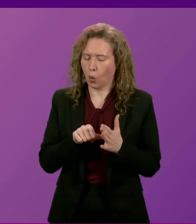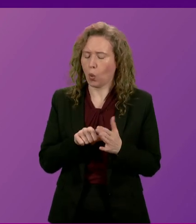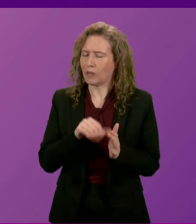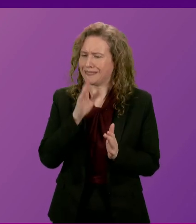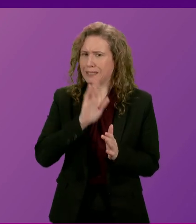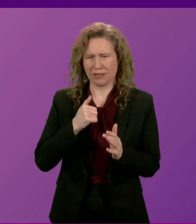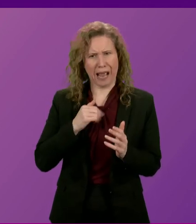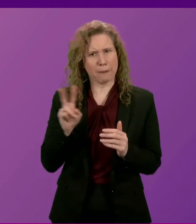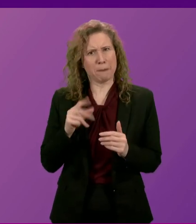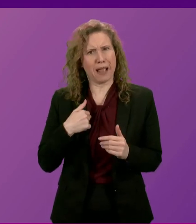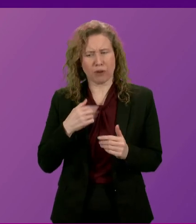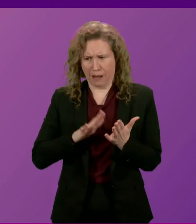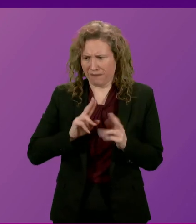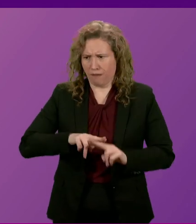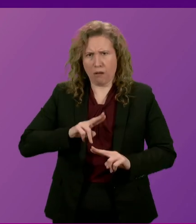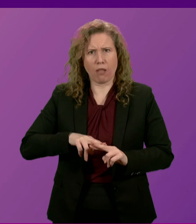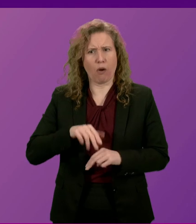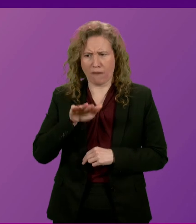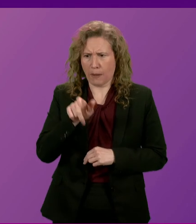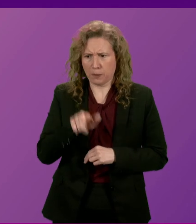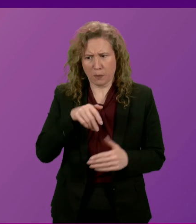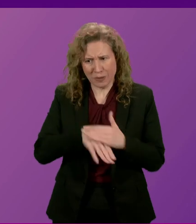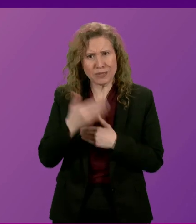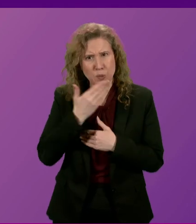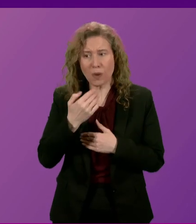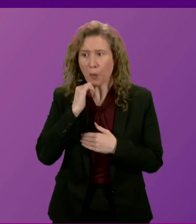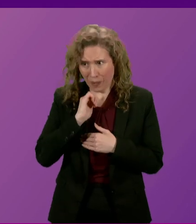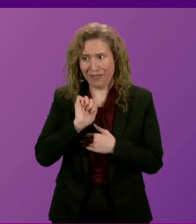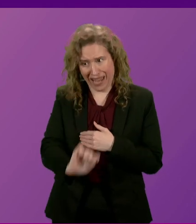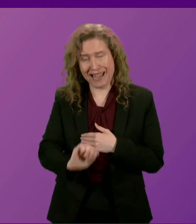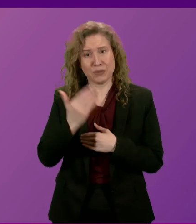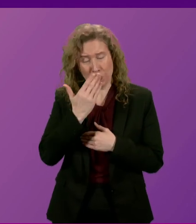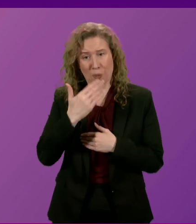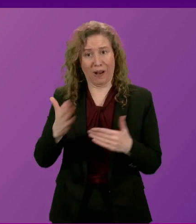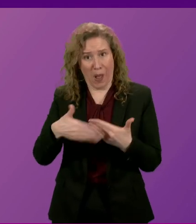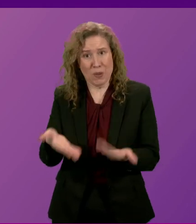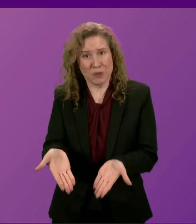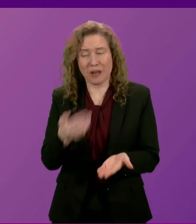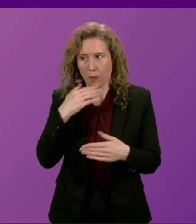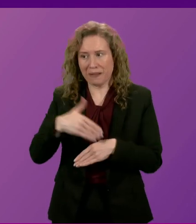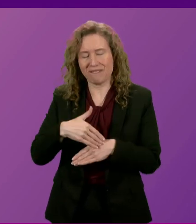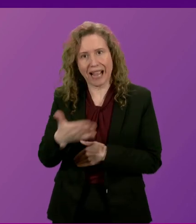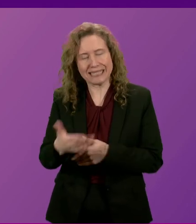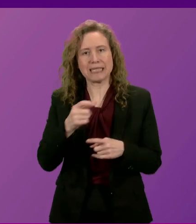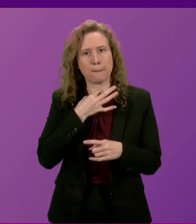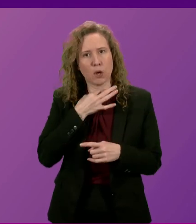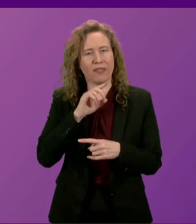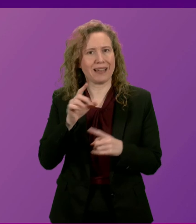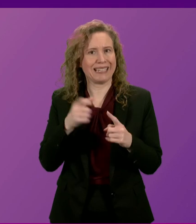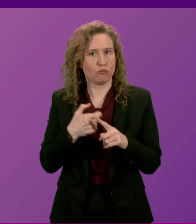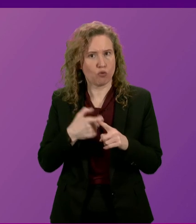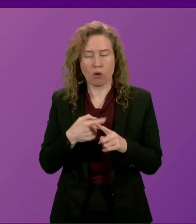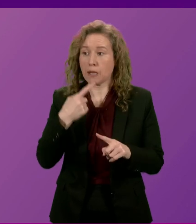a parent of a school pupil who stands to be affected by this in Perth and Kinross, and as well